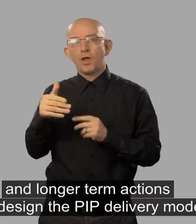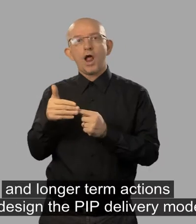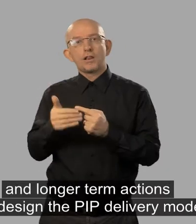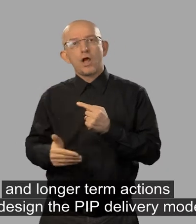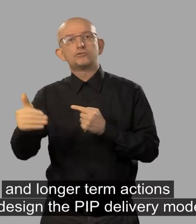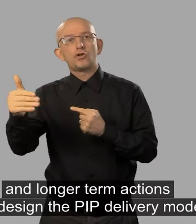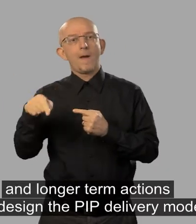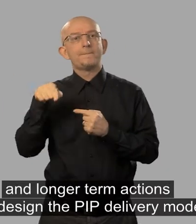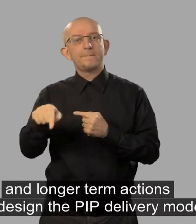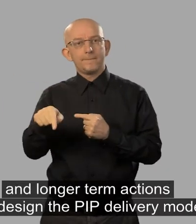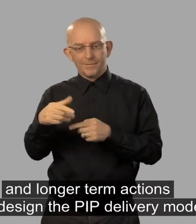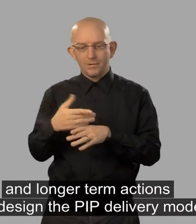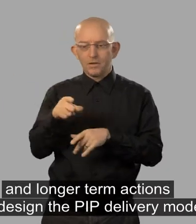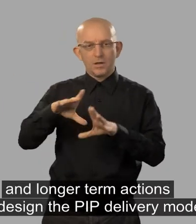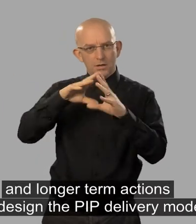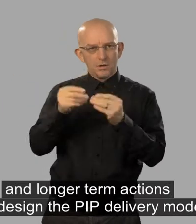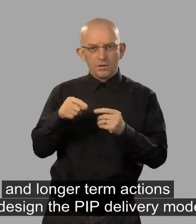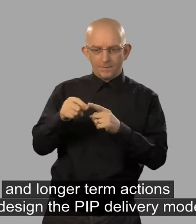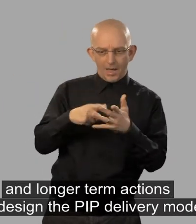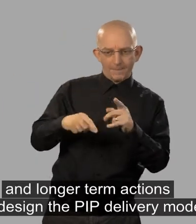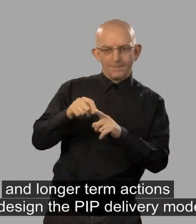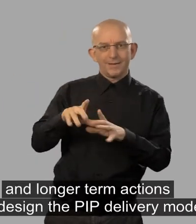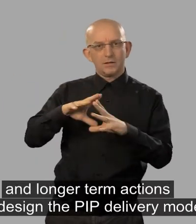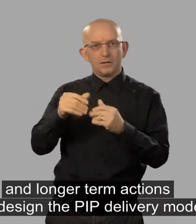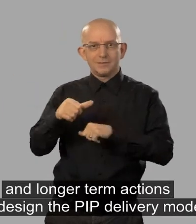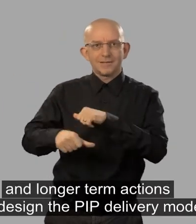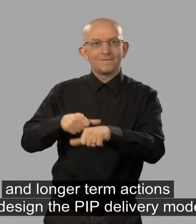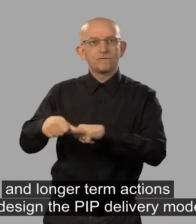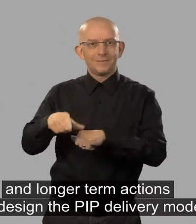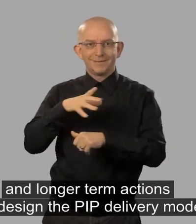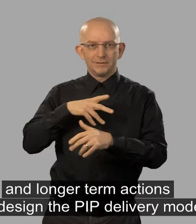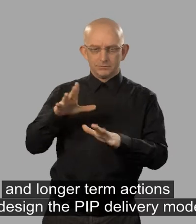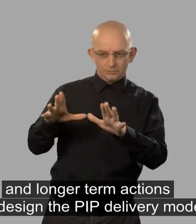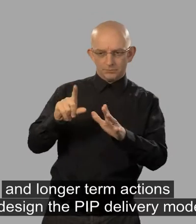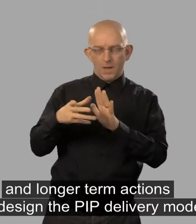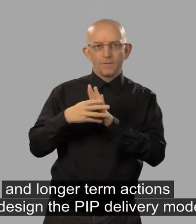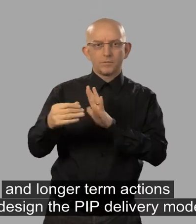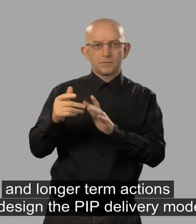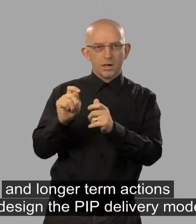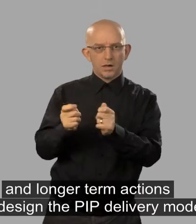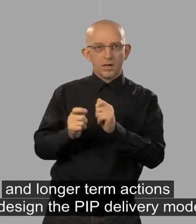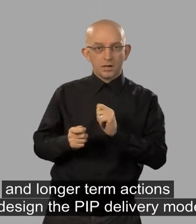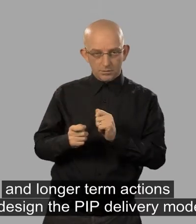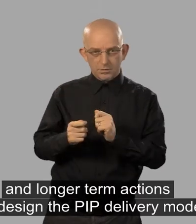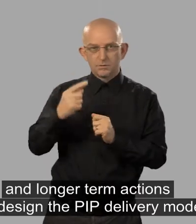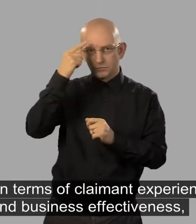and longer-term actions to redesign the PIP delivery model, both in terms of